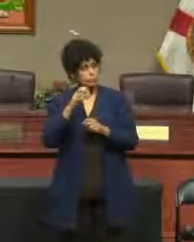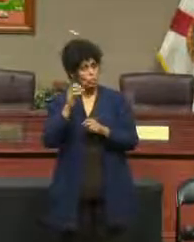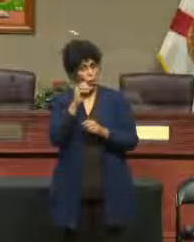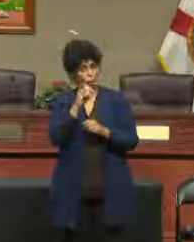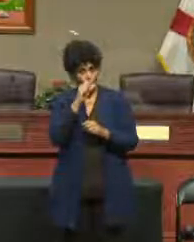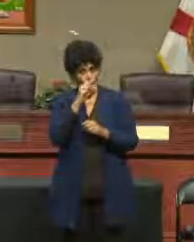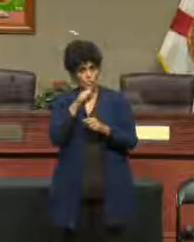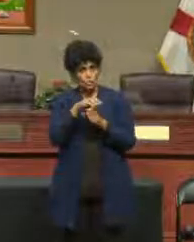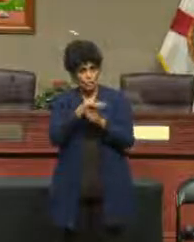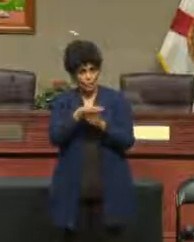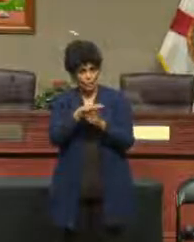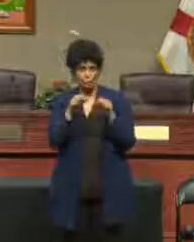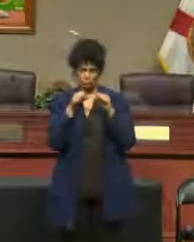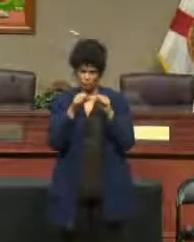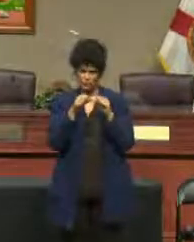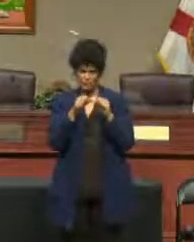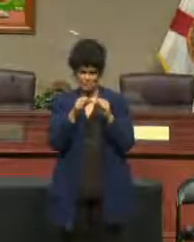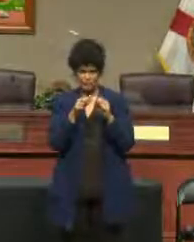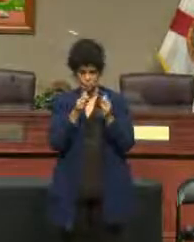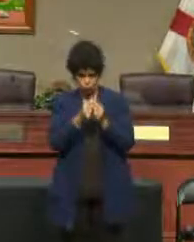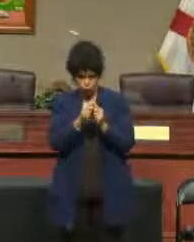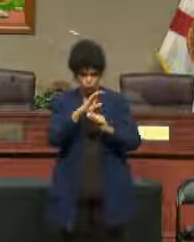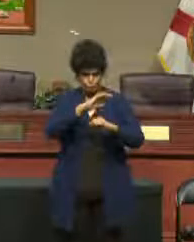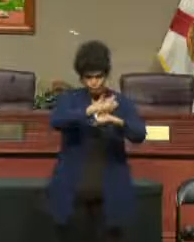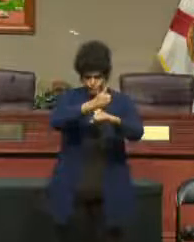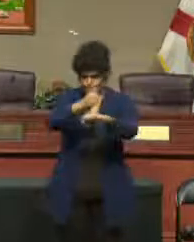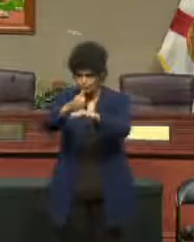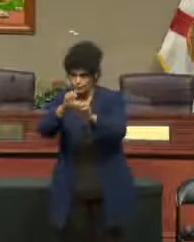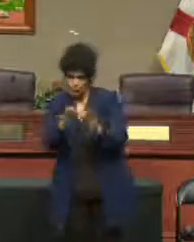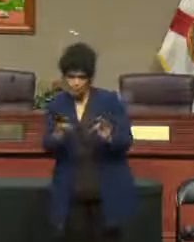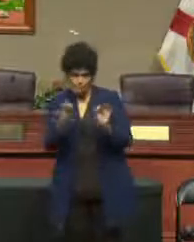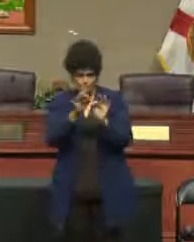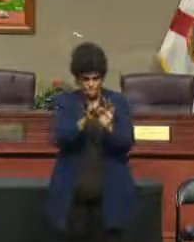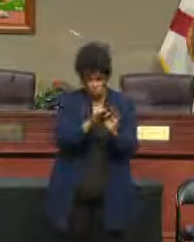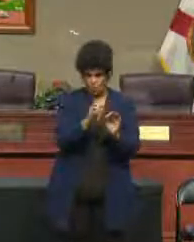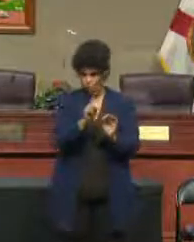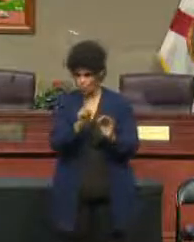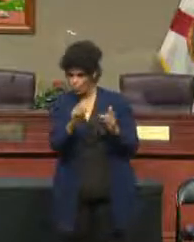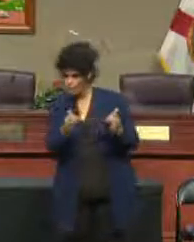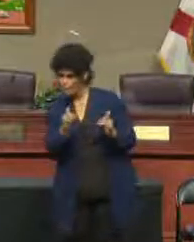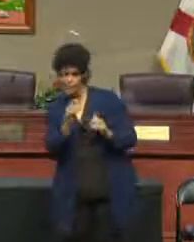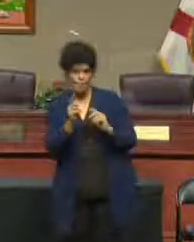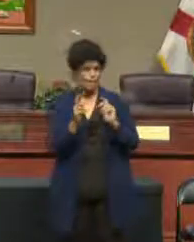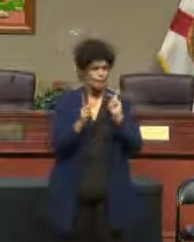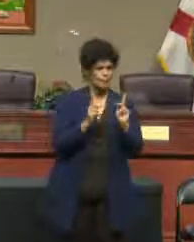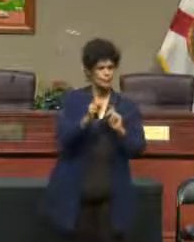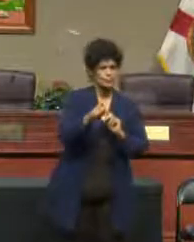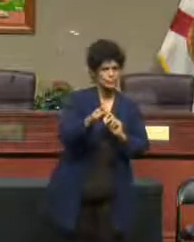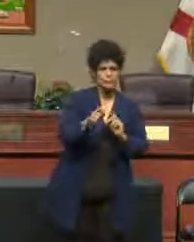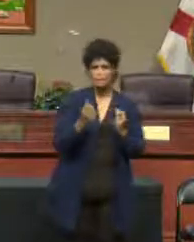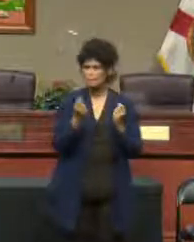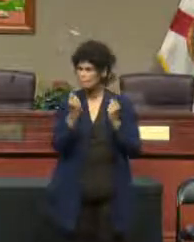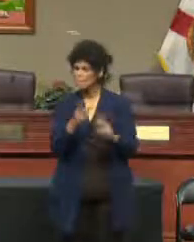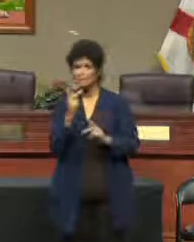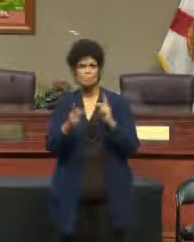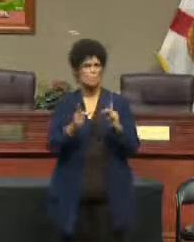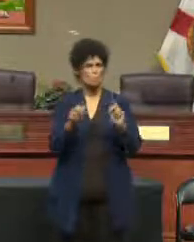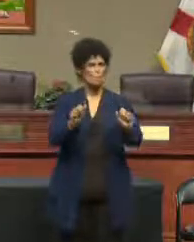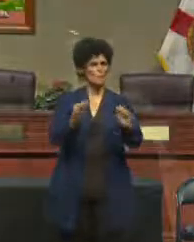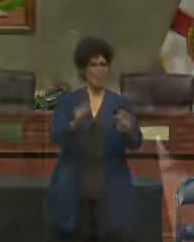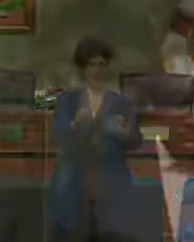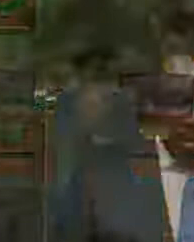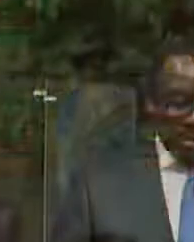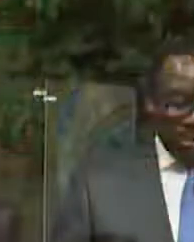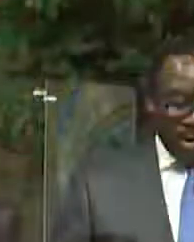vaccination sites in key areas throughout our county to help serve as many residents as possible. We are able to do this